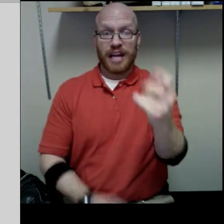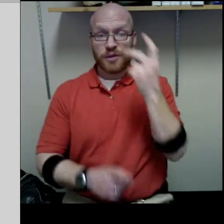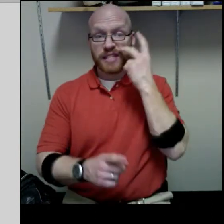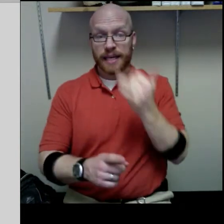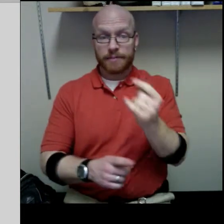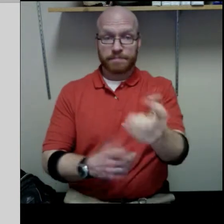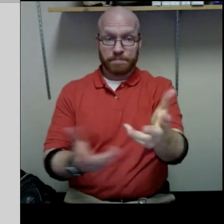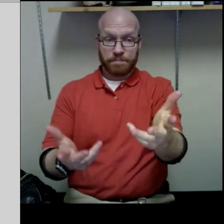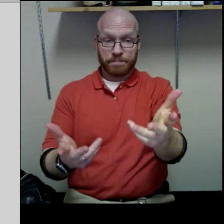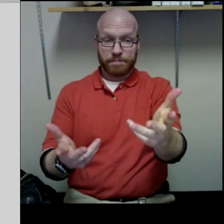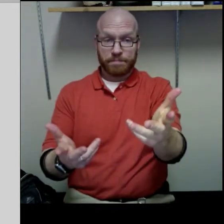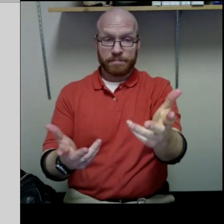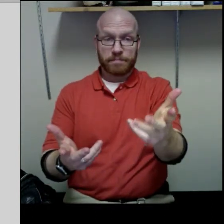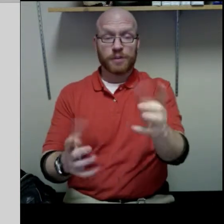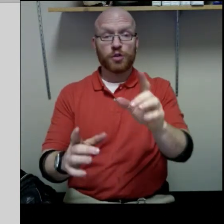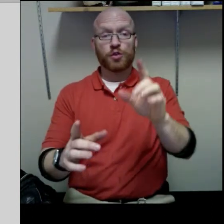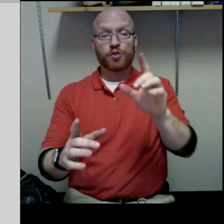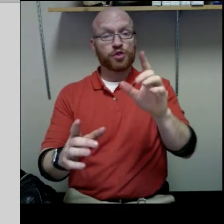So now you see it.